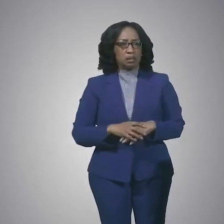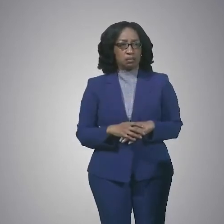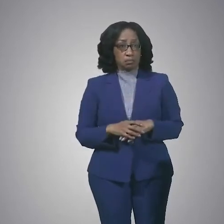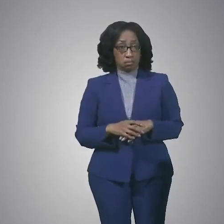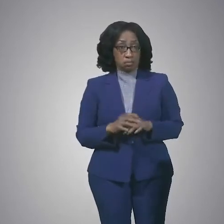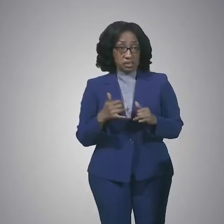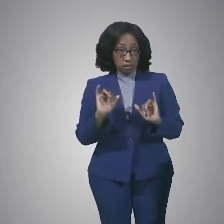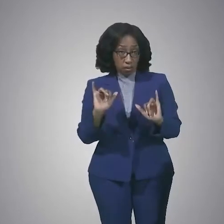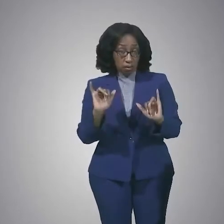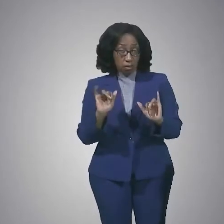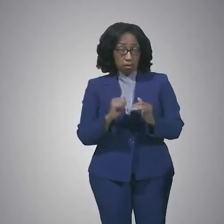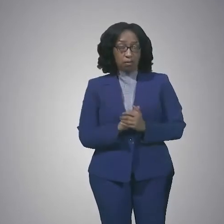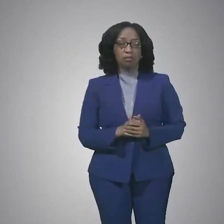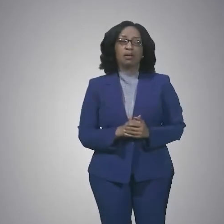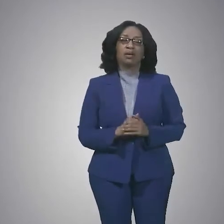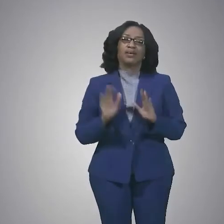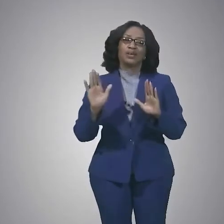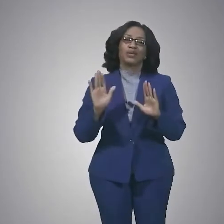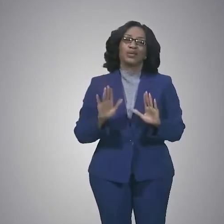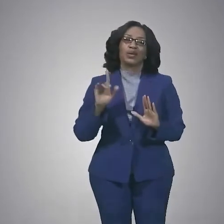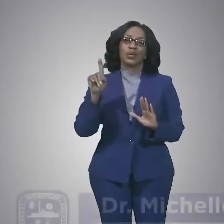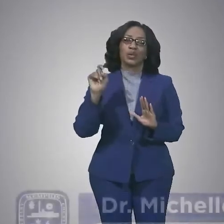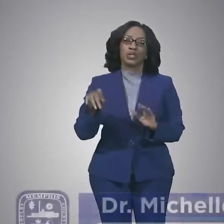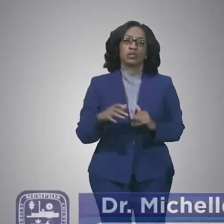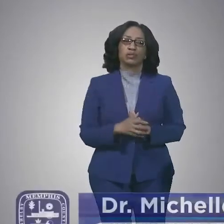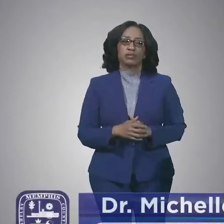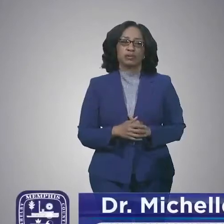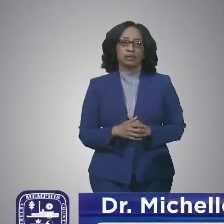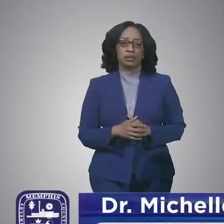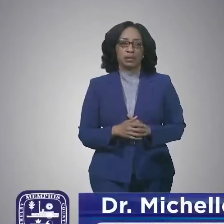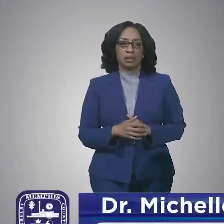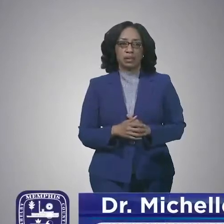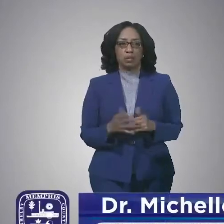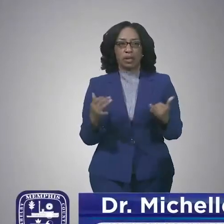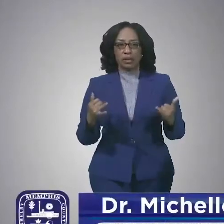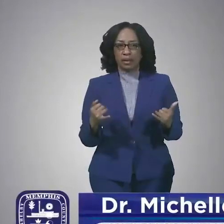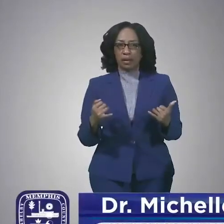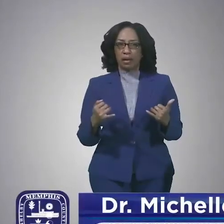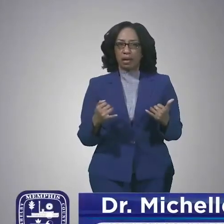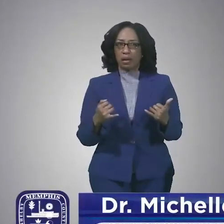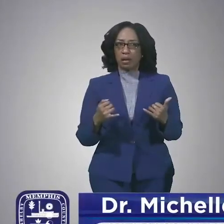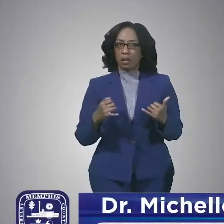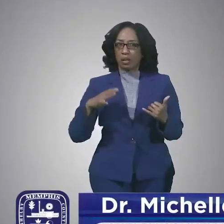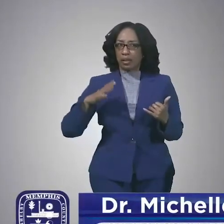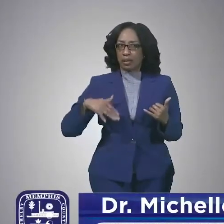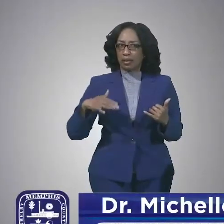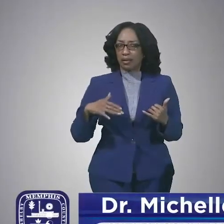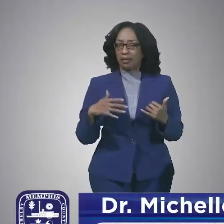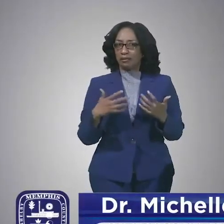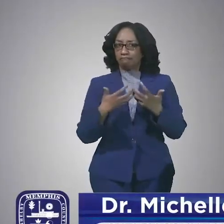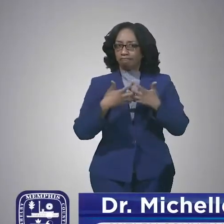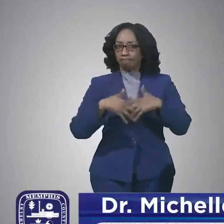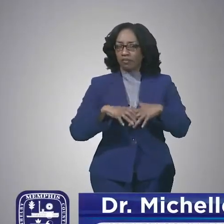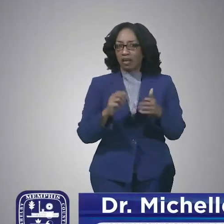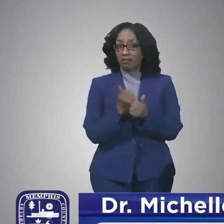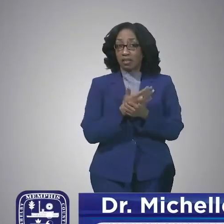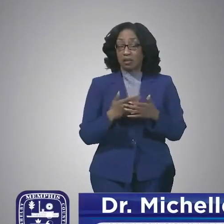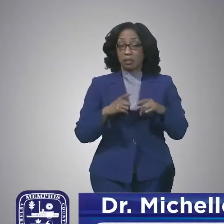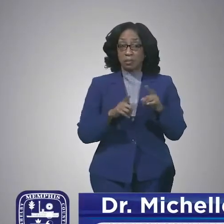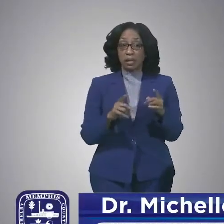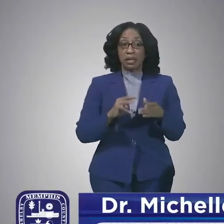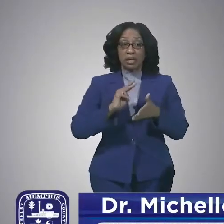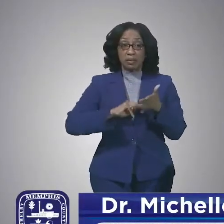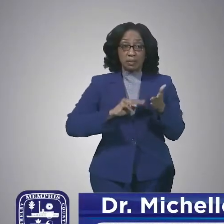vaccinated? Great question. So all of those details are being worked out. I know that the city of Memphis and Memphis Fire